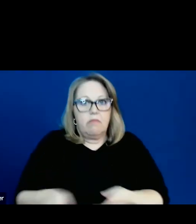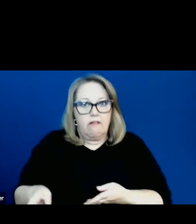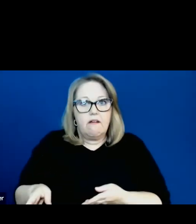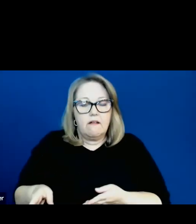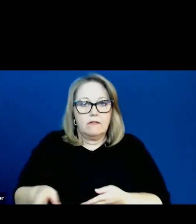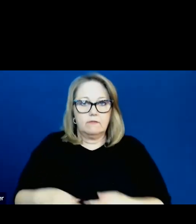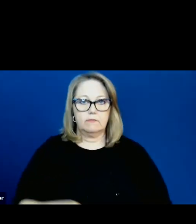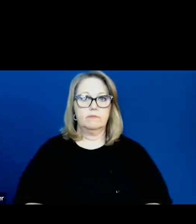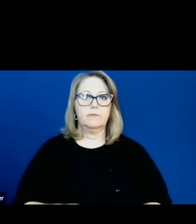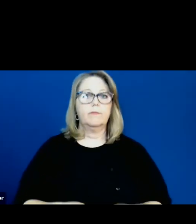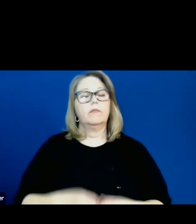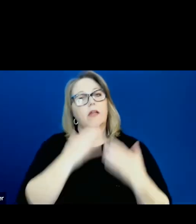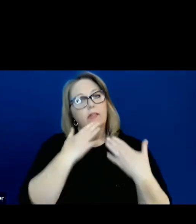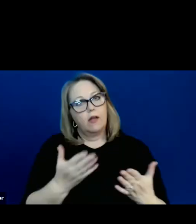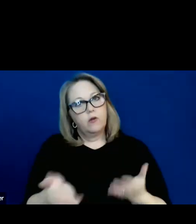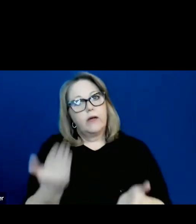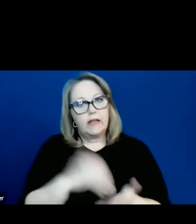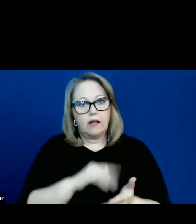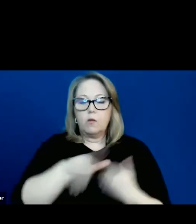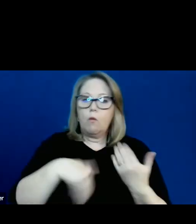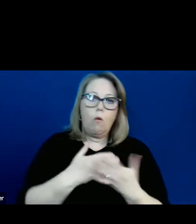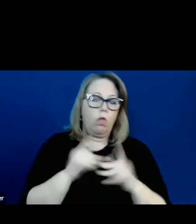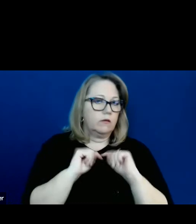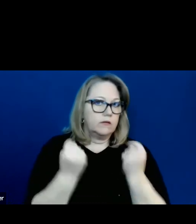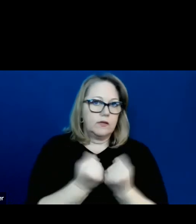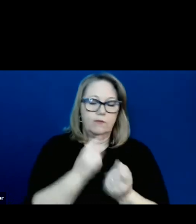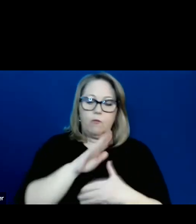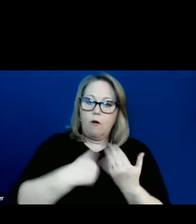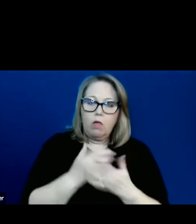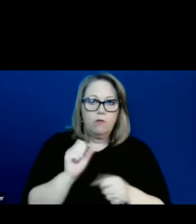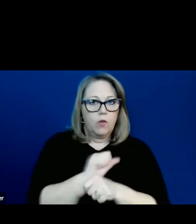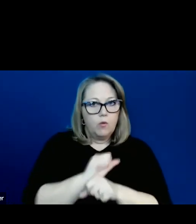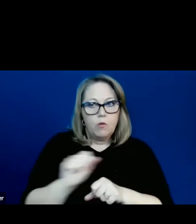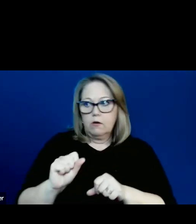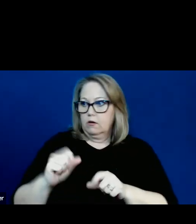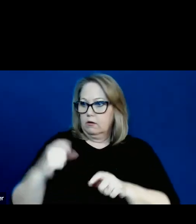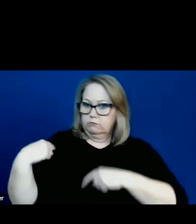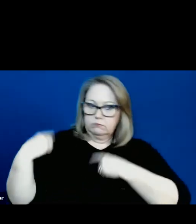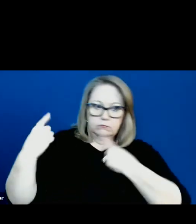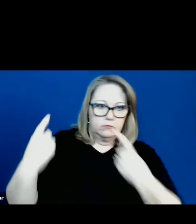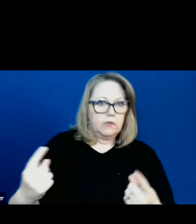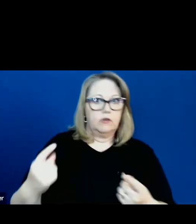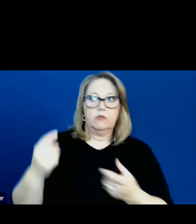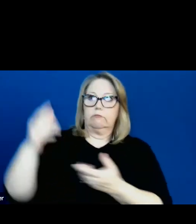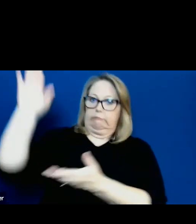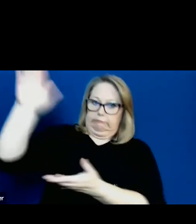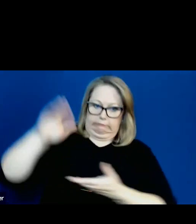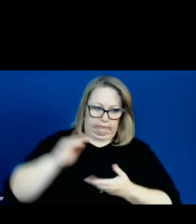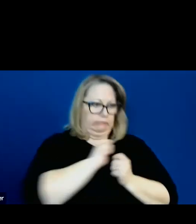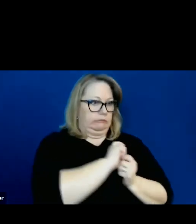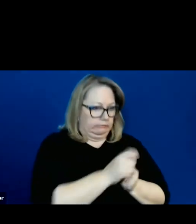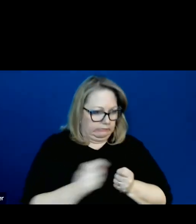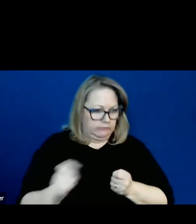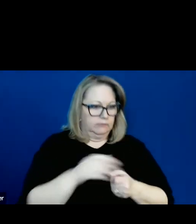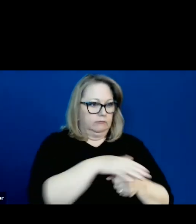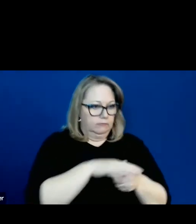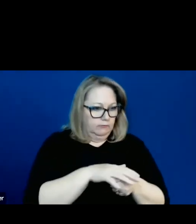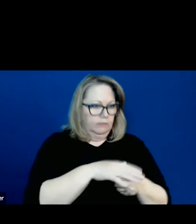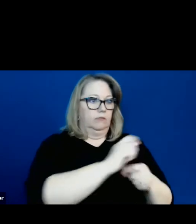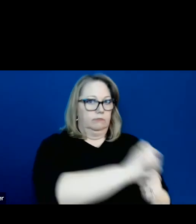I want to again thank you and the entire team for their tireless work on this vaccination rollout plan. This rollout is unlike any other,